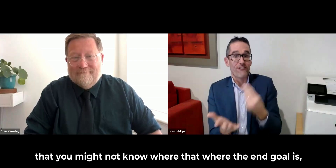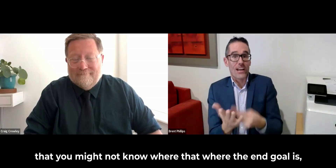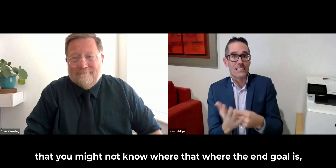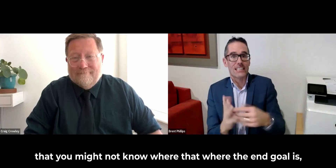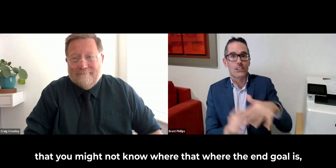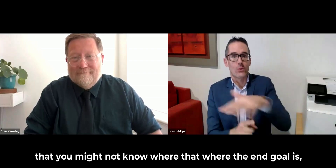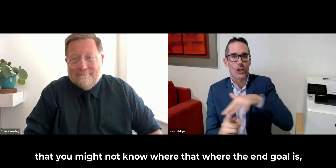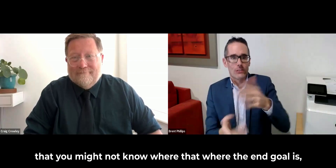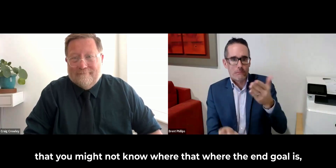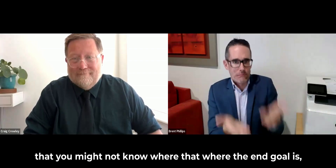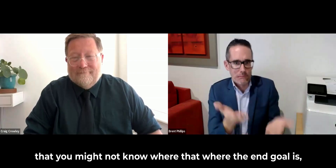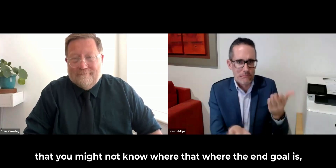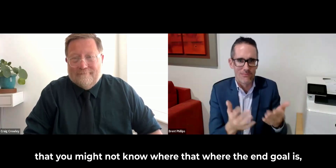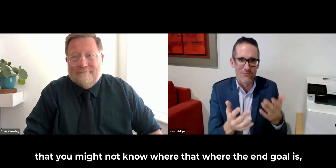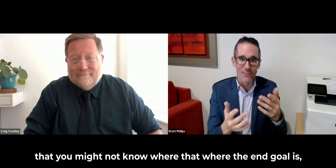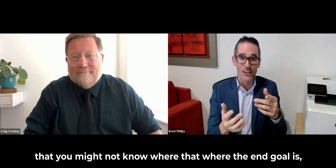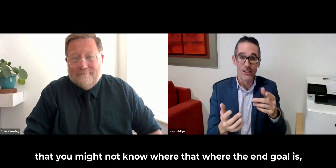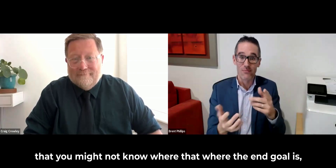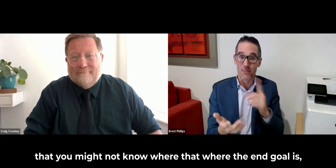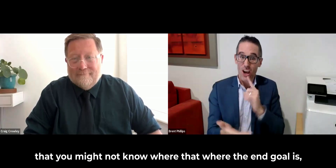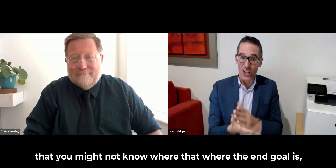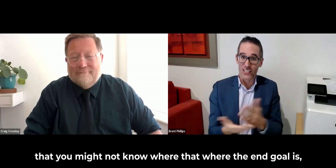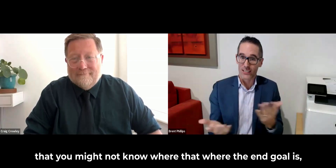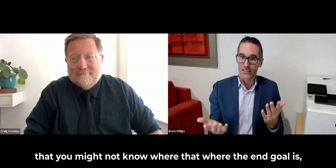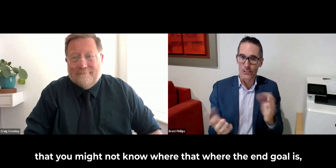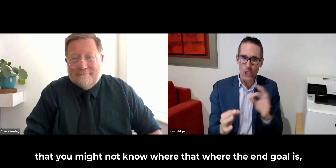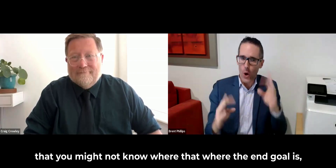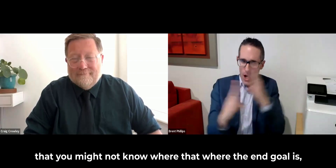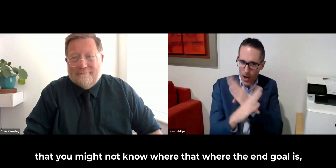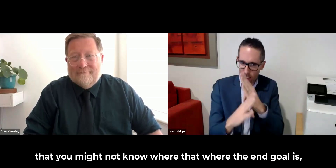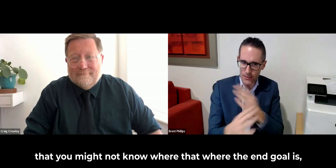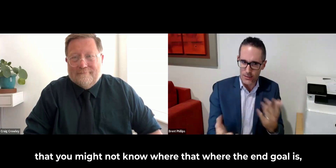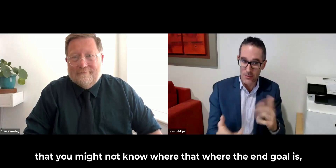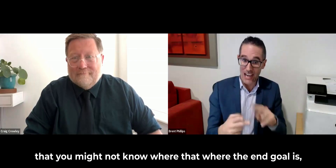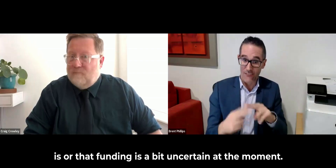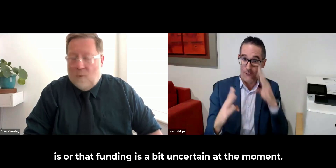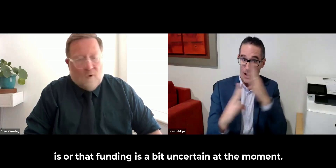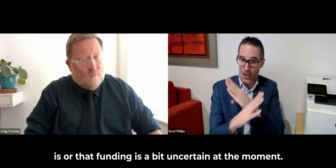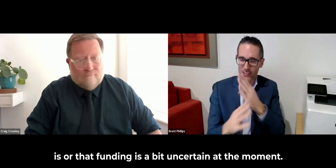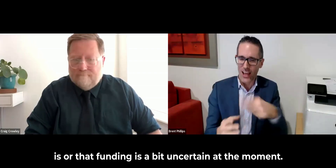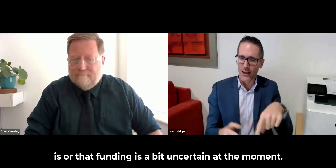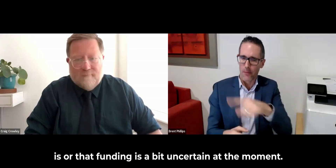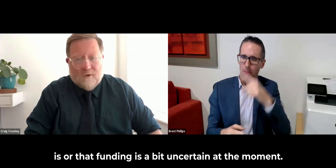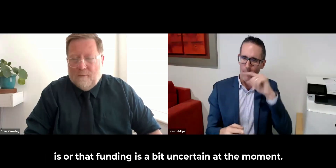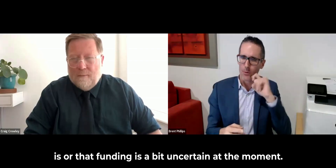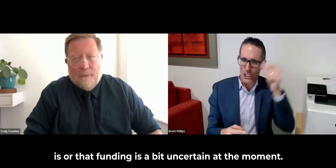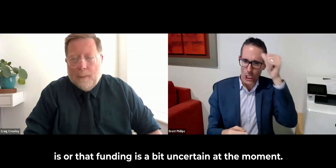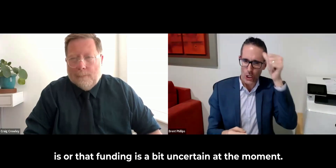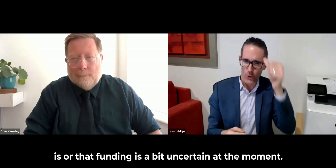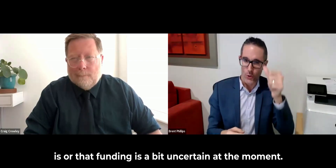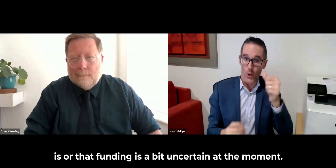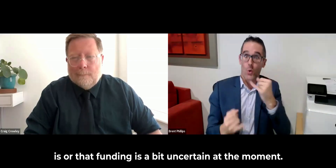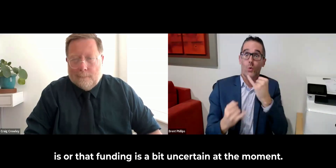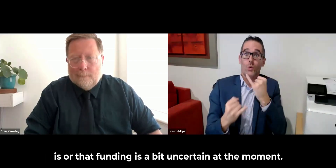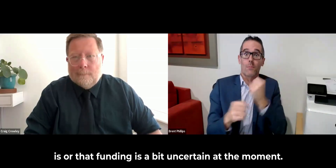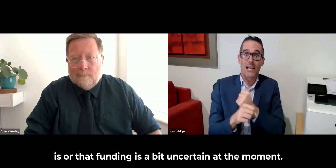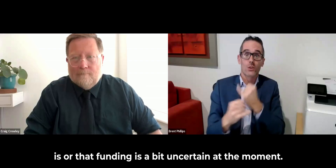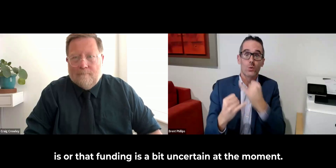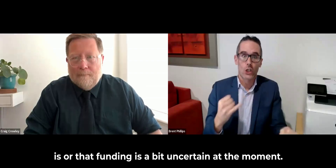know where the end goal is, or that funding is a bit uncertain at the moment.